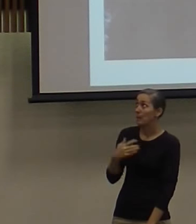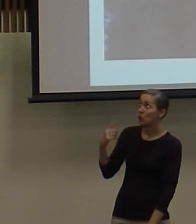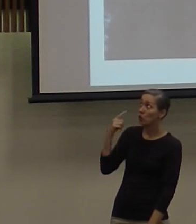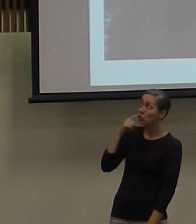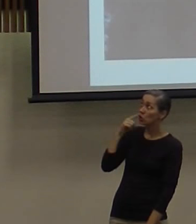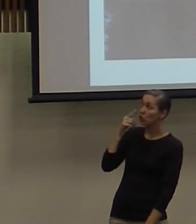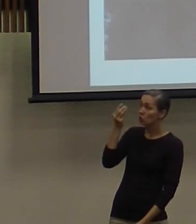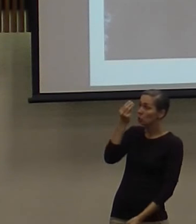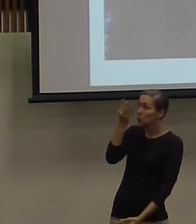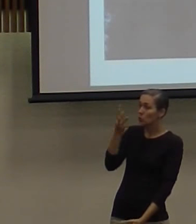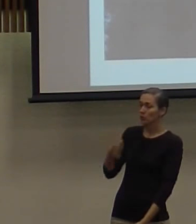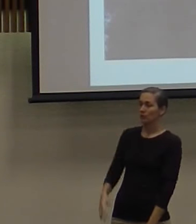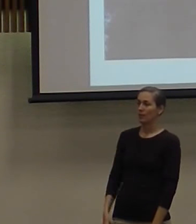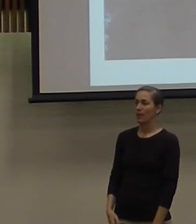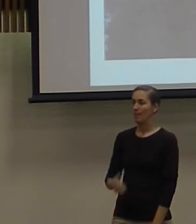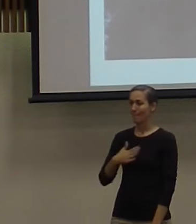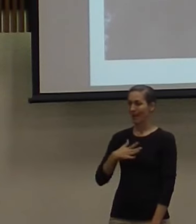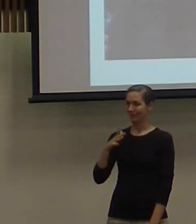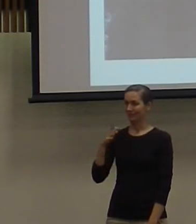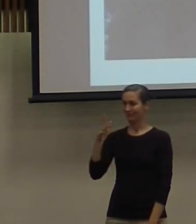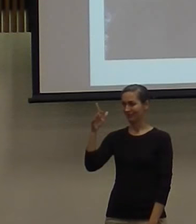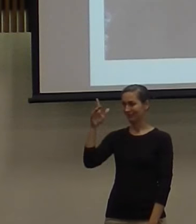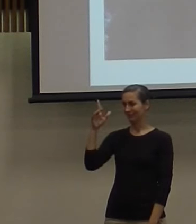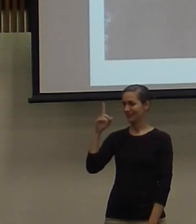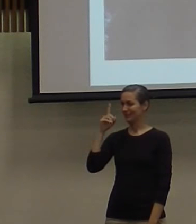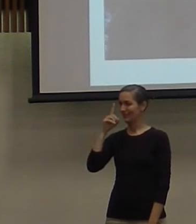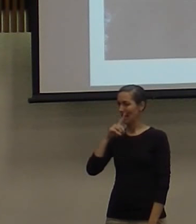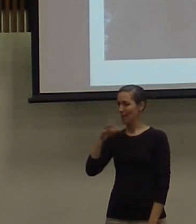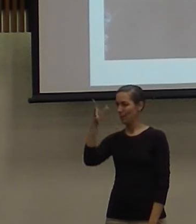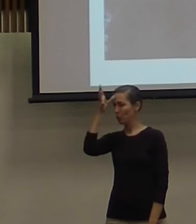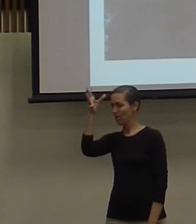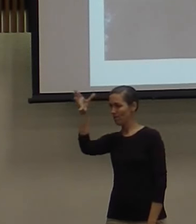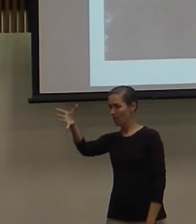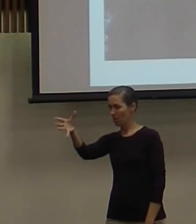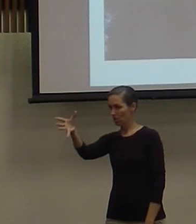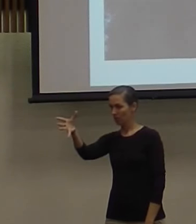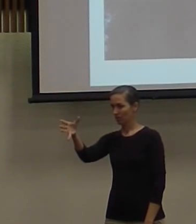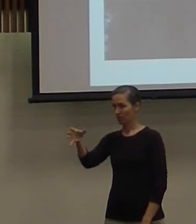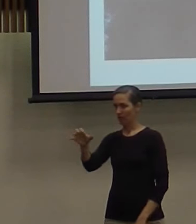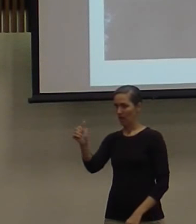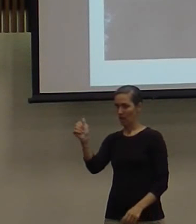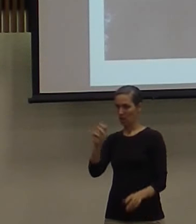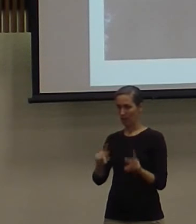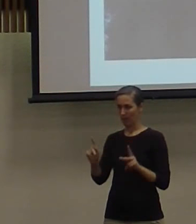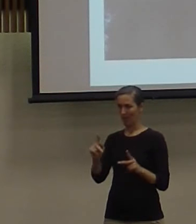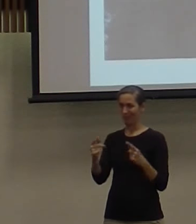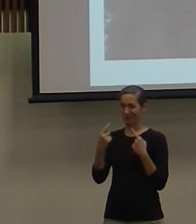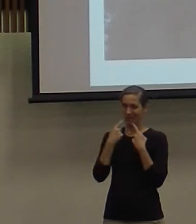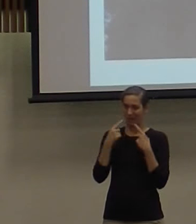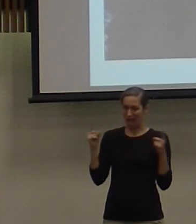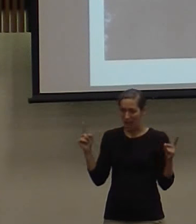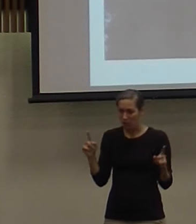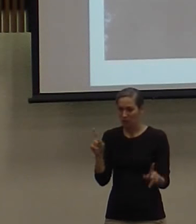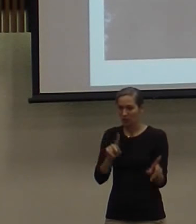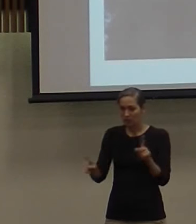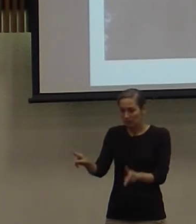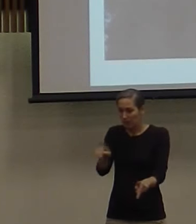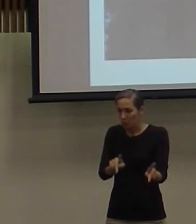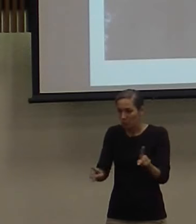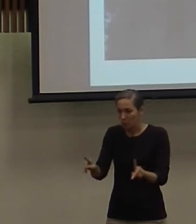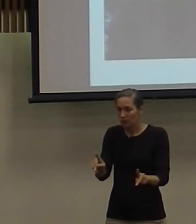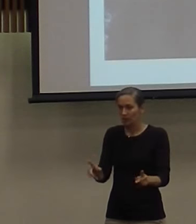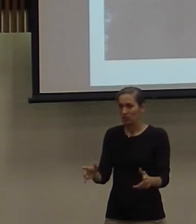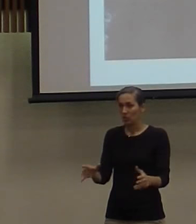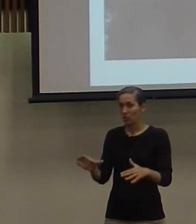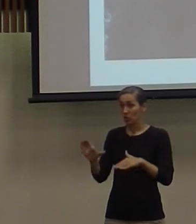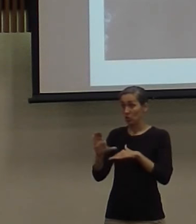then my step grandfather and plus with other people announced that news to the people. So